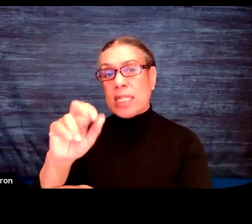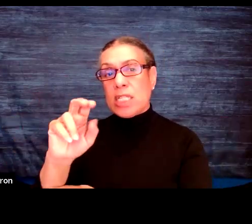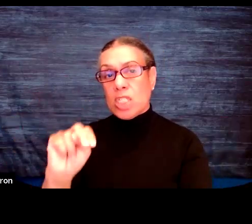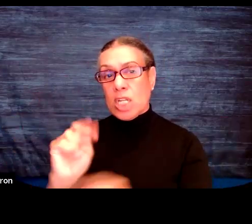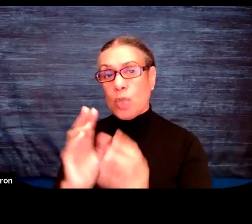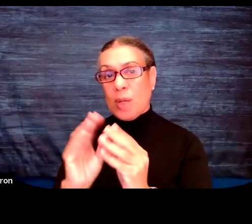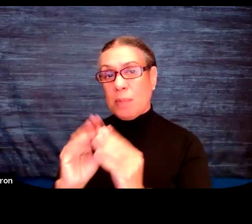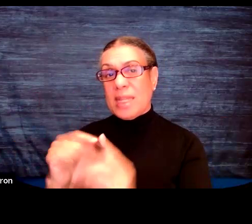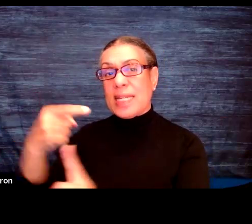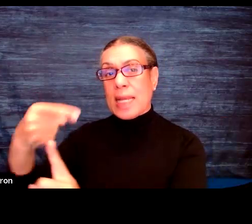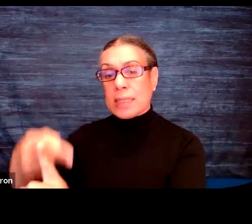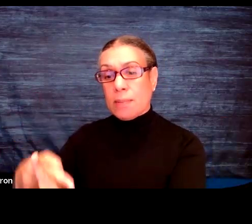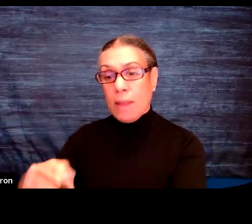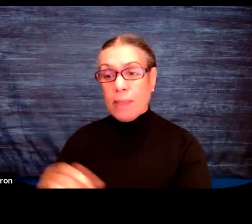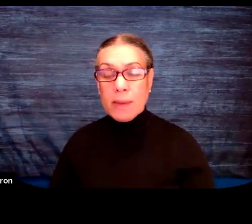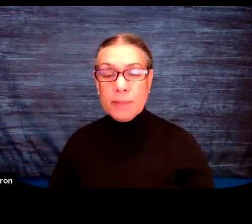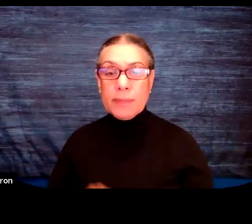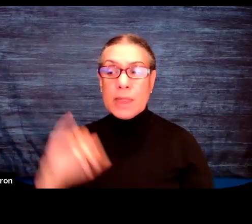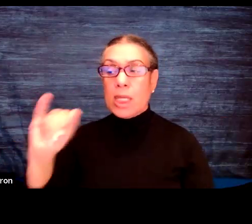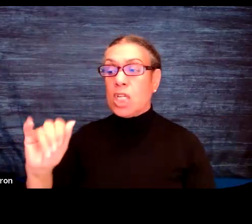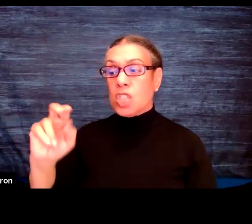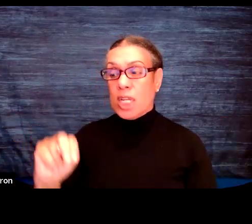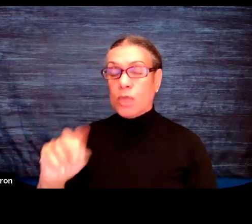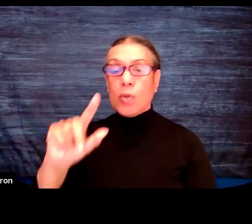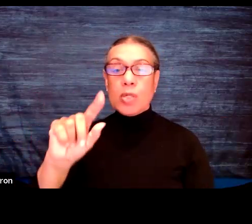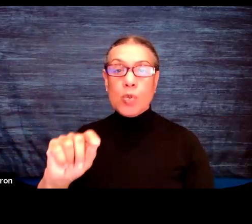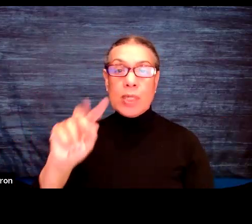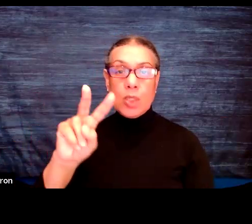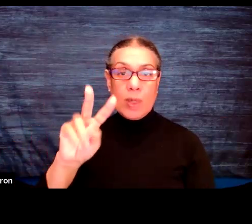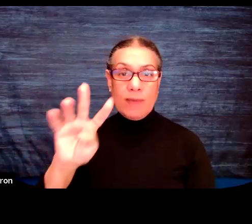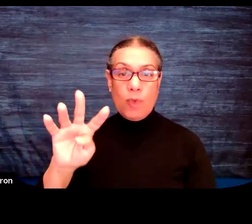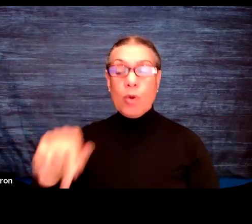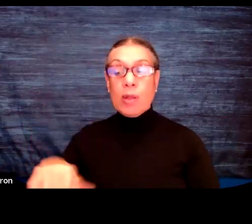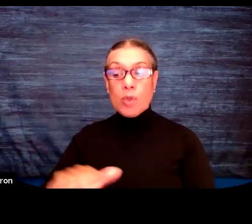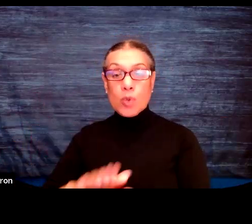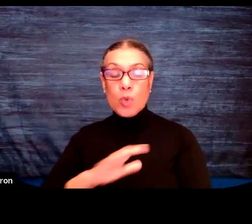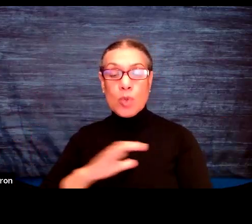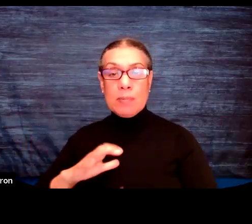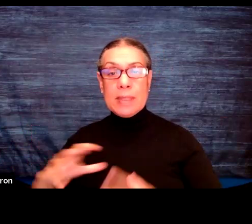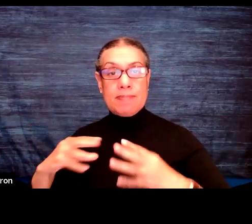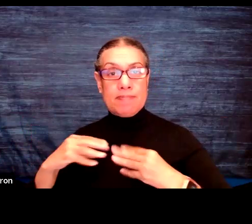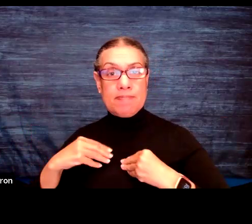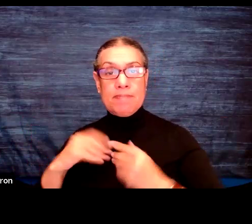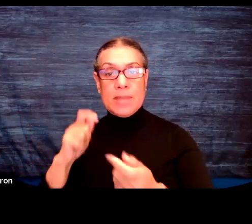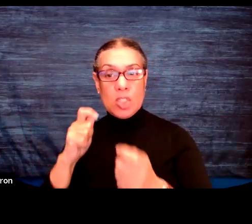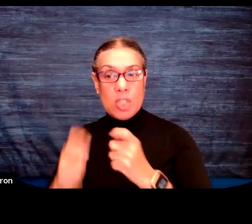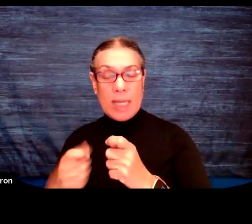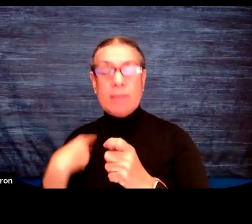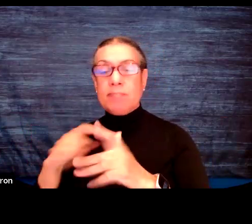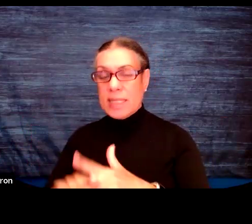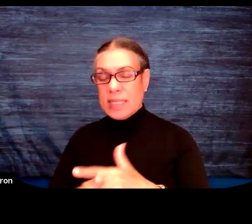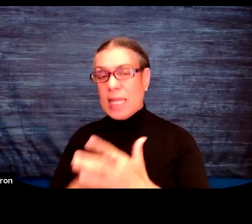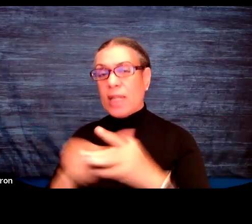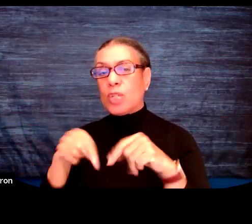meeting next month. In January of 2024, the school committee approved a change to the policy that took effect during the